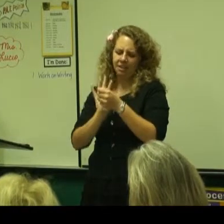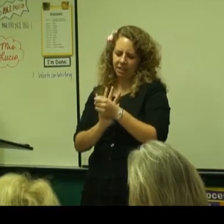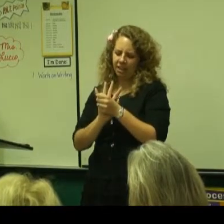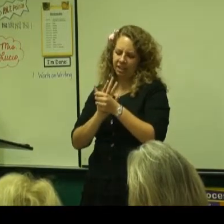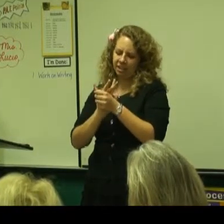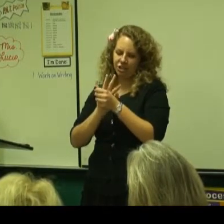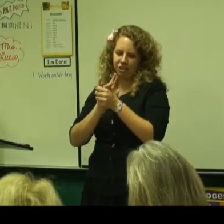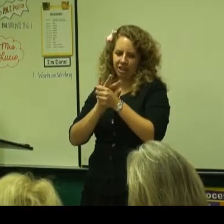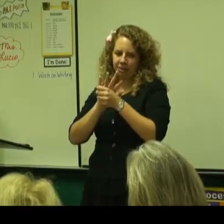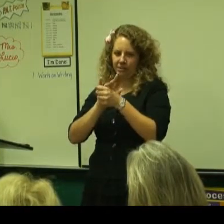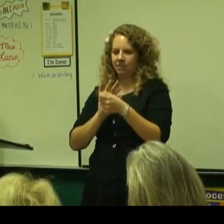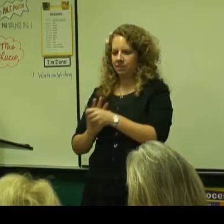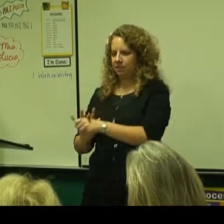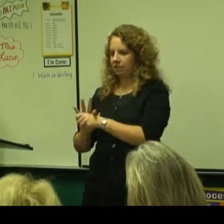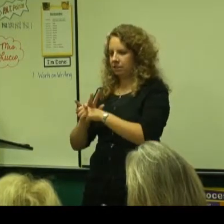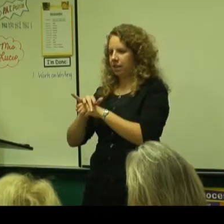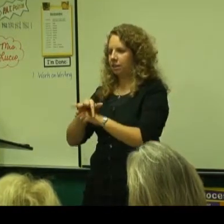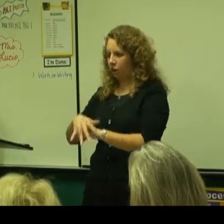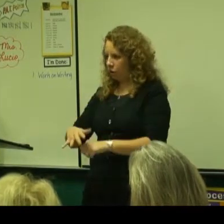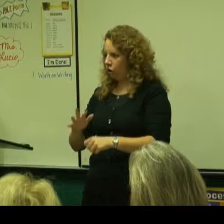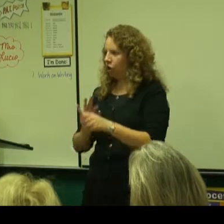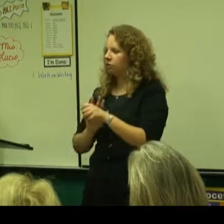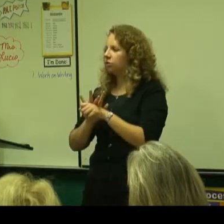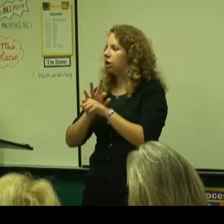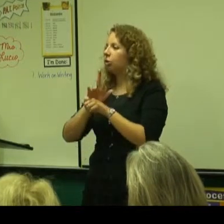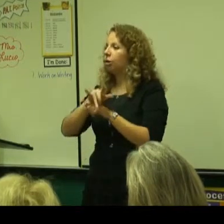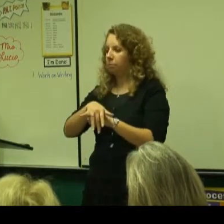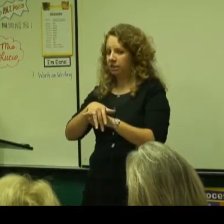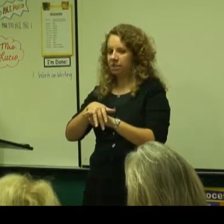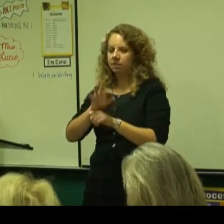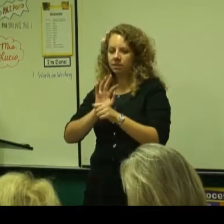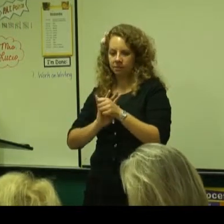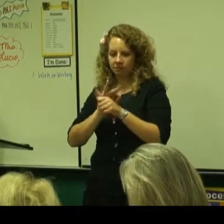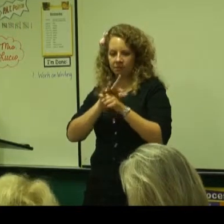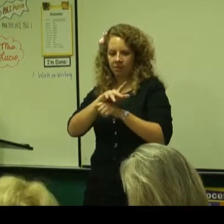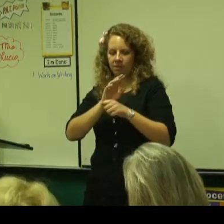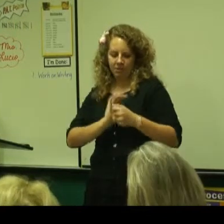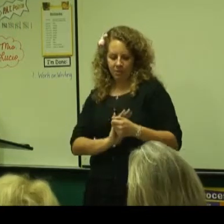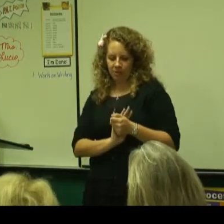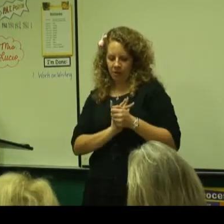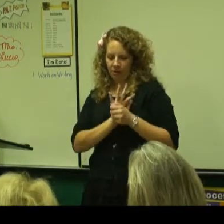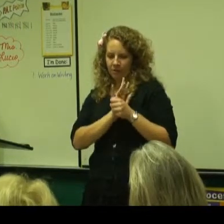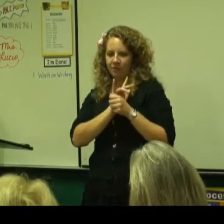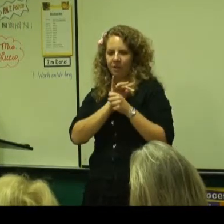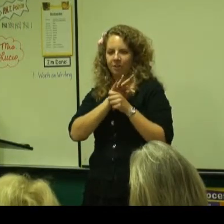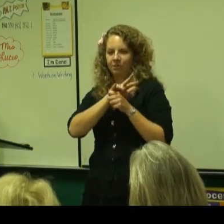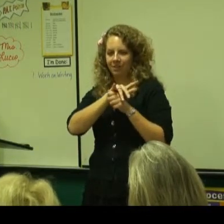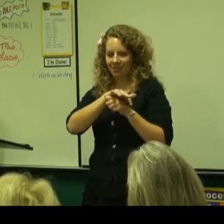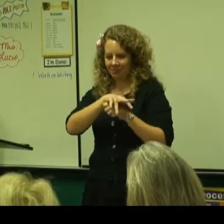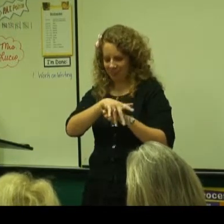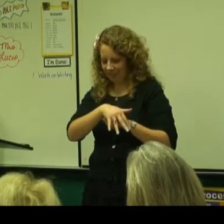it kind of like touches your hand because this is the sign like overflow or abundance. So it overflows like